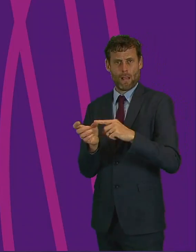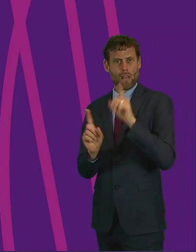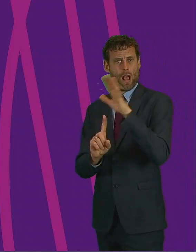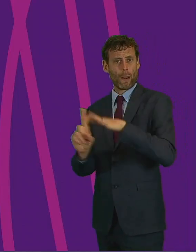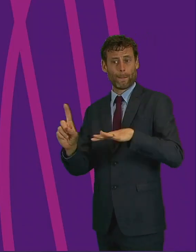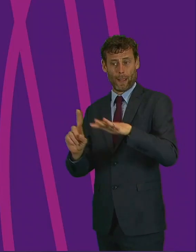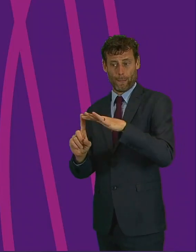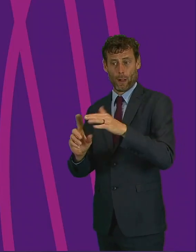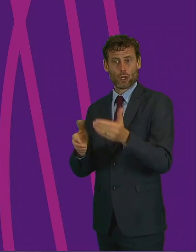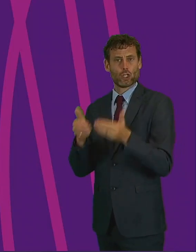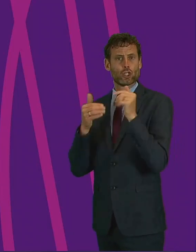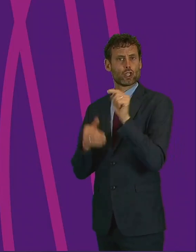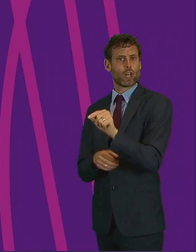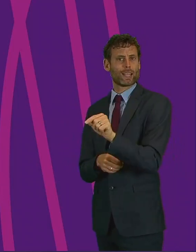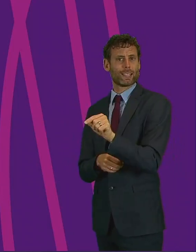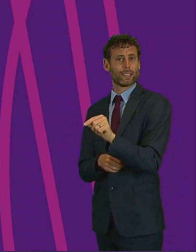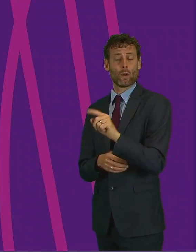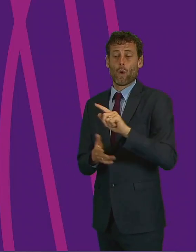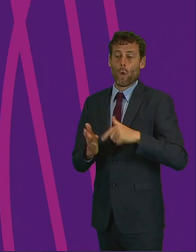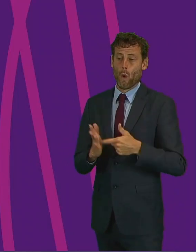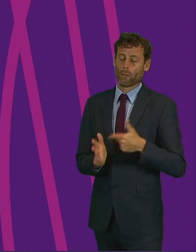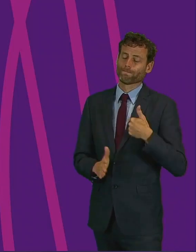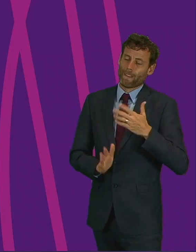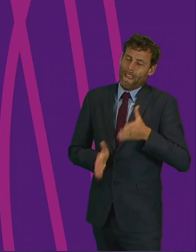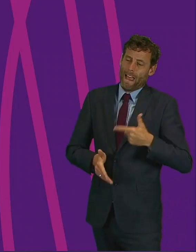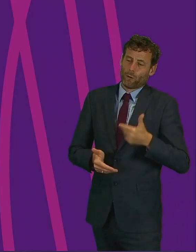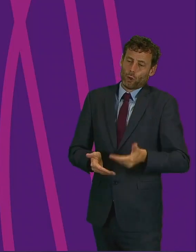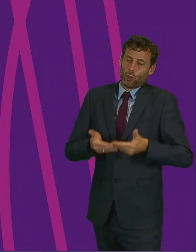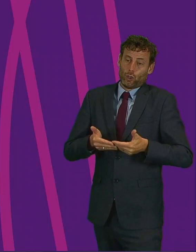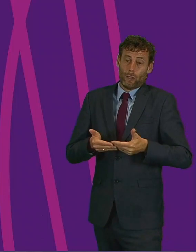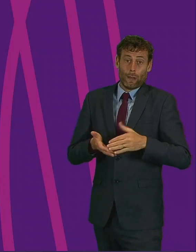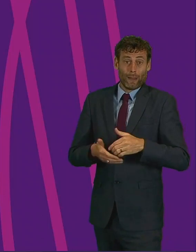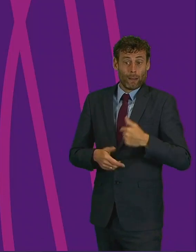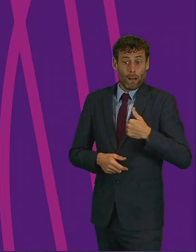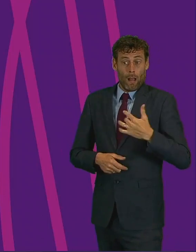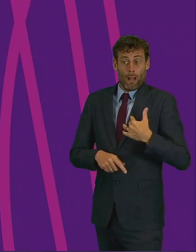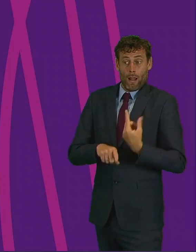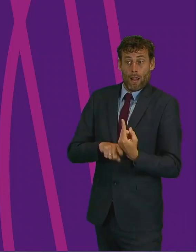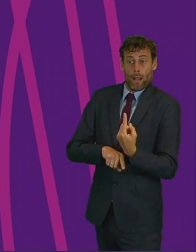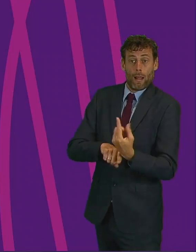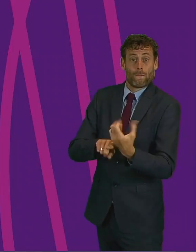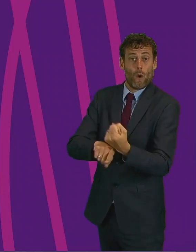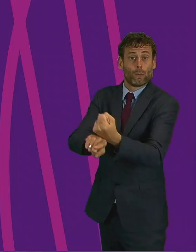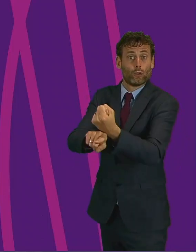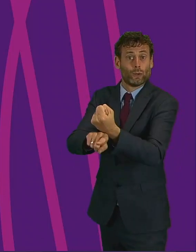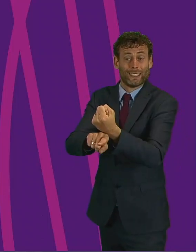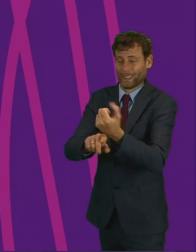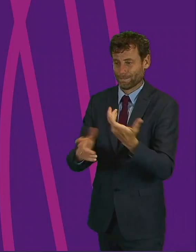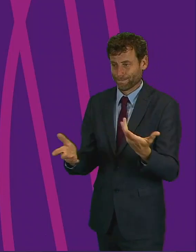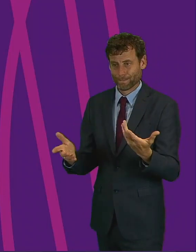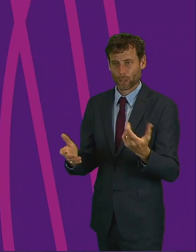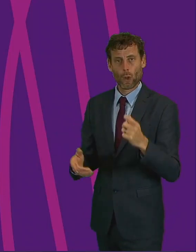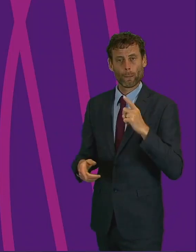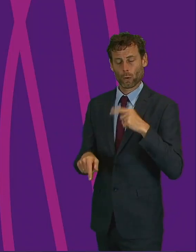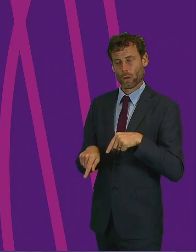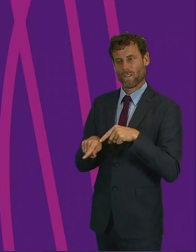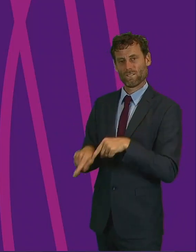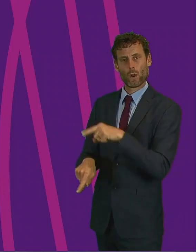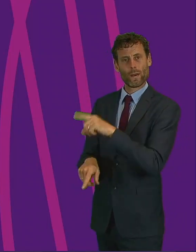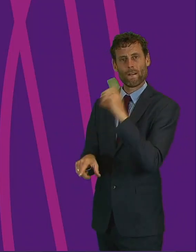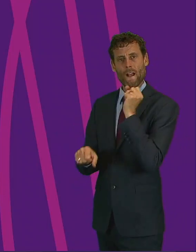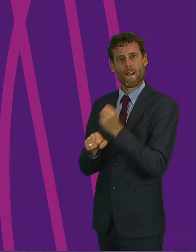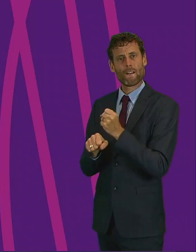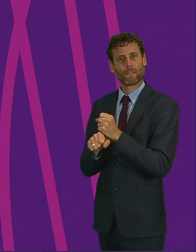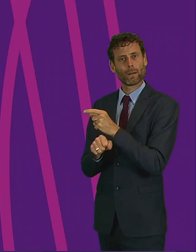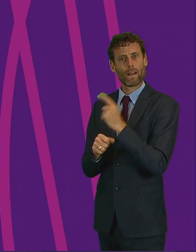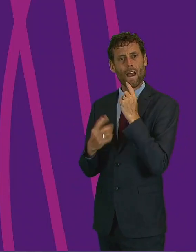been shielding and have lost out on those opportunities because been acting on government and scientific advice?